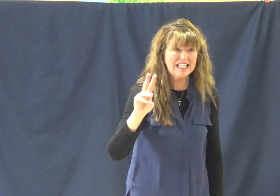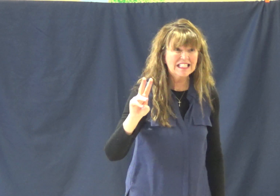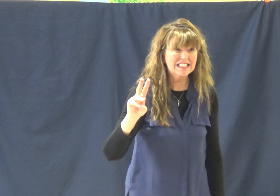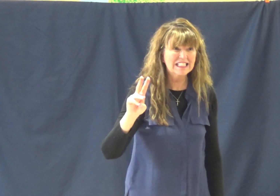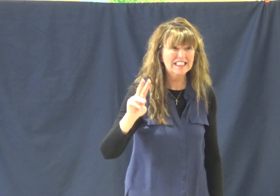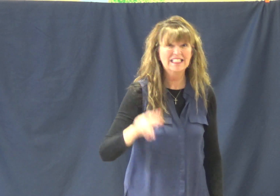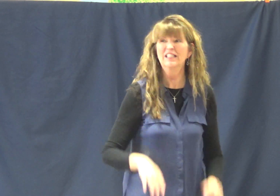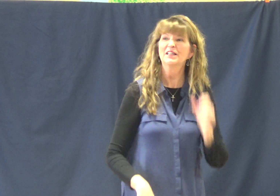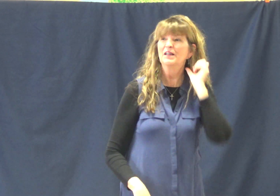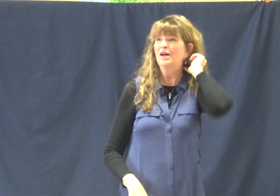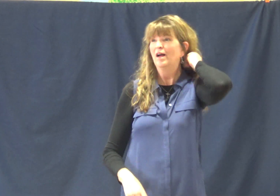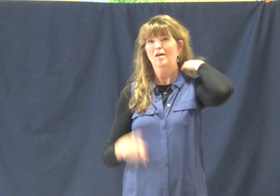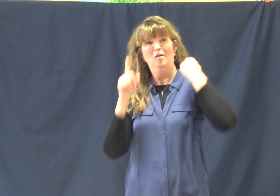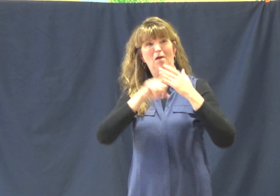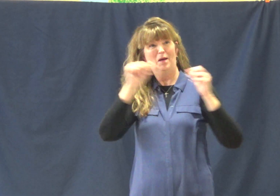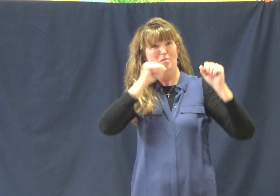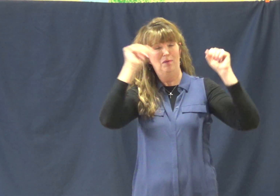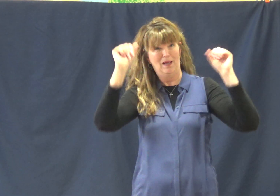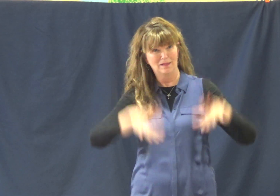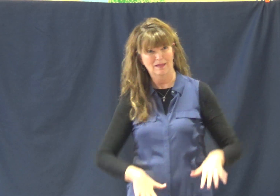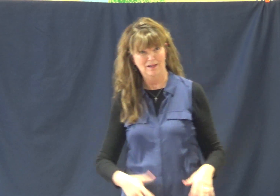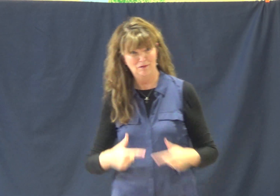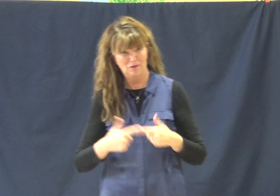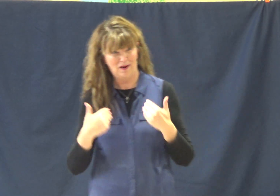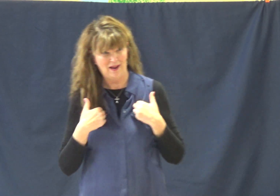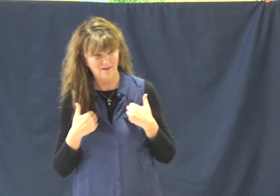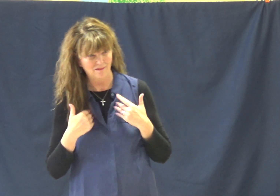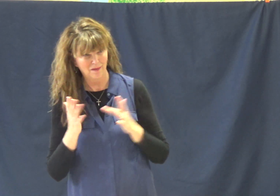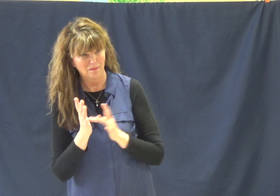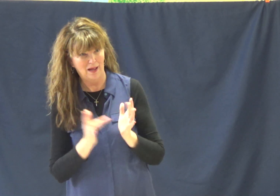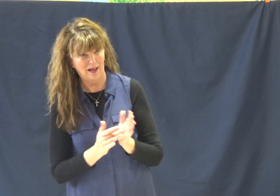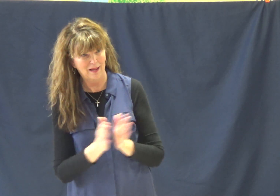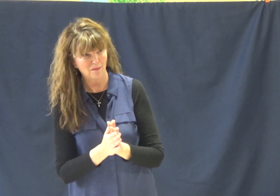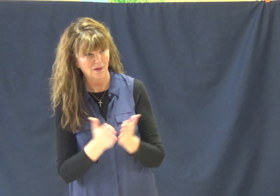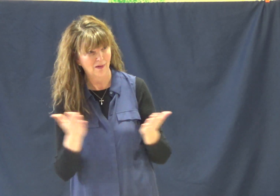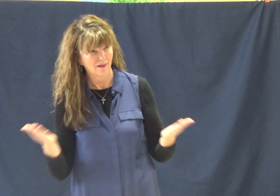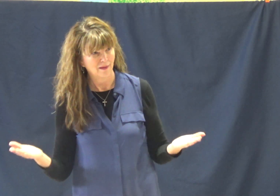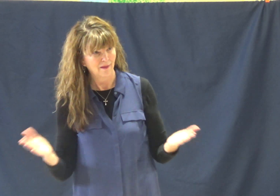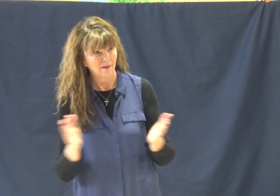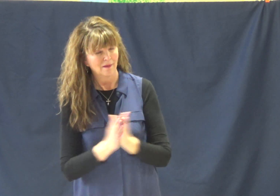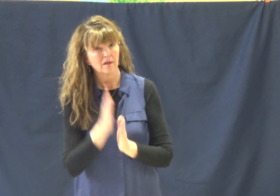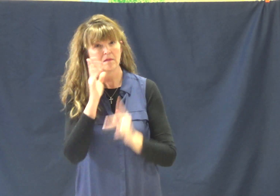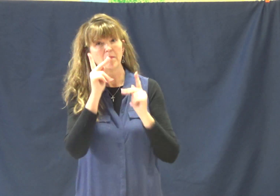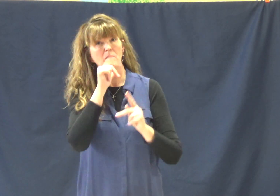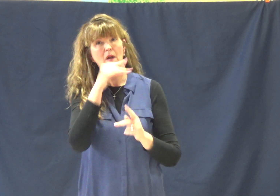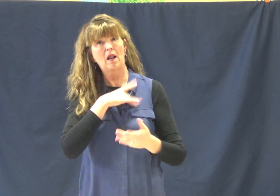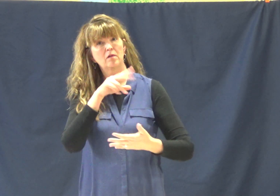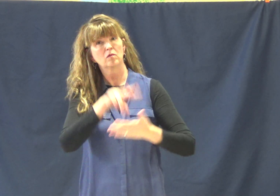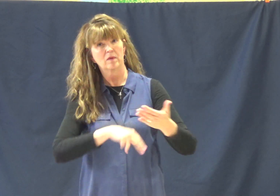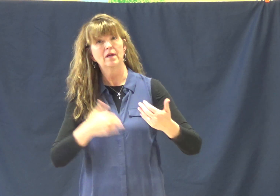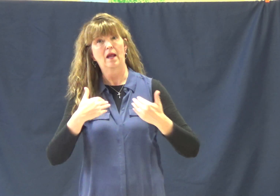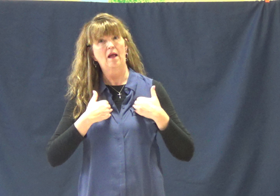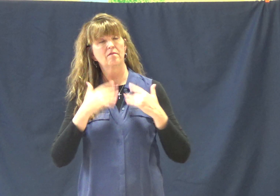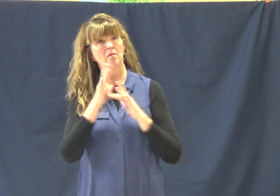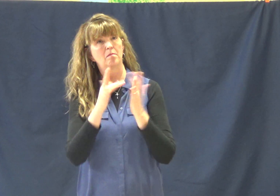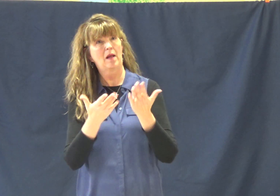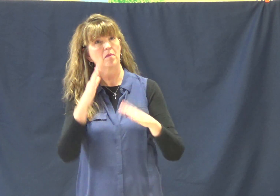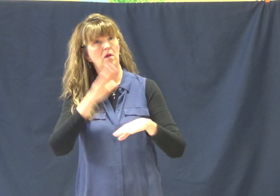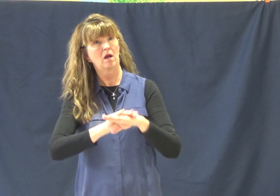Just think, 66 books, what a blessing to have the Bible. Some people don't like to